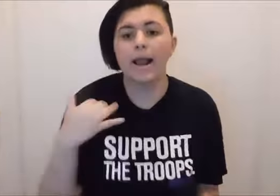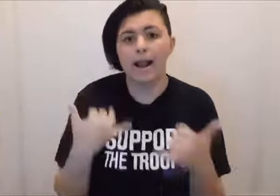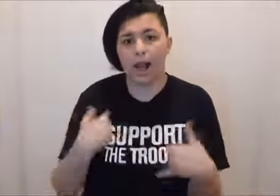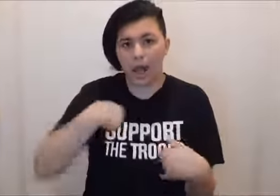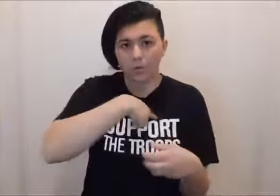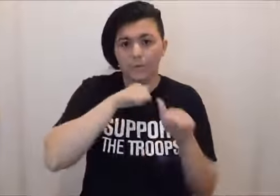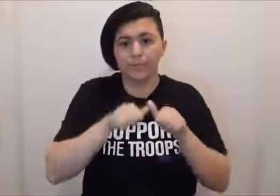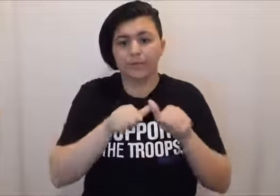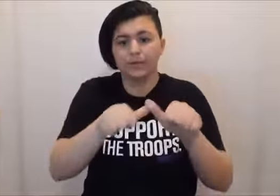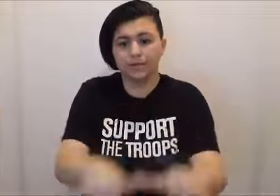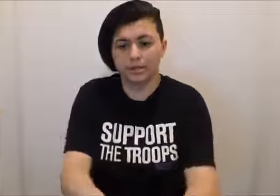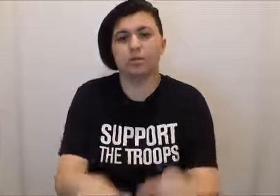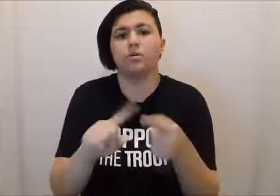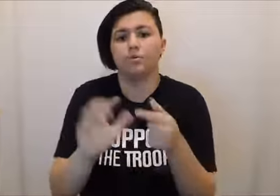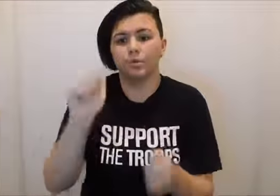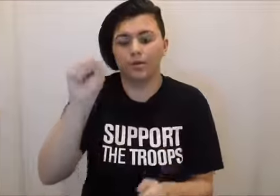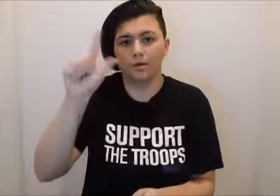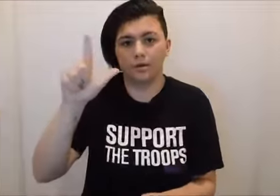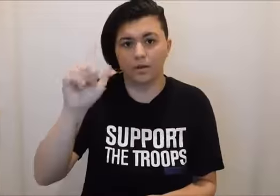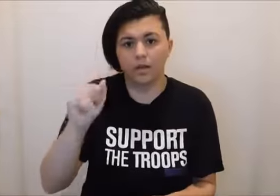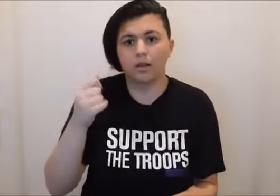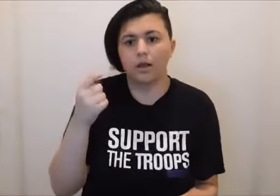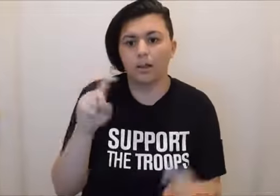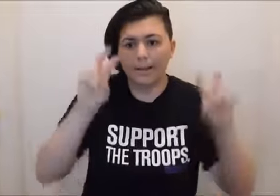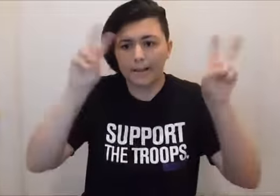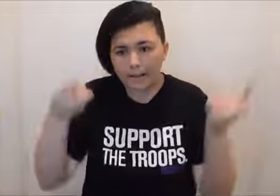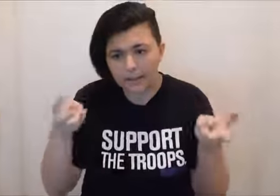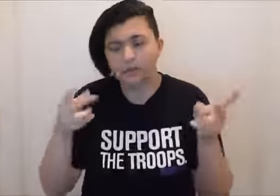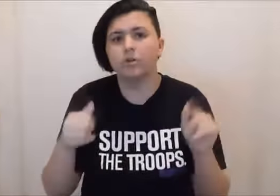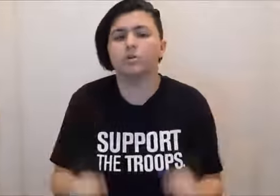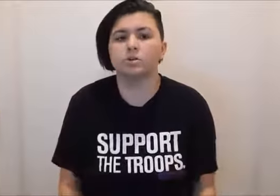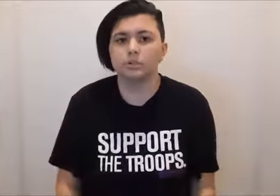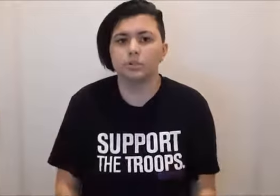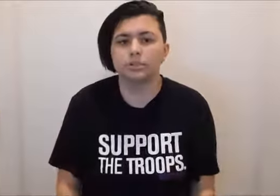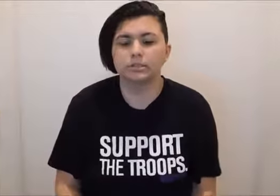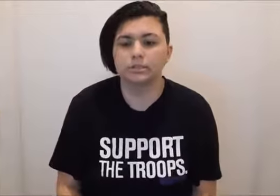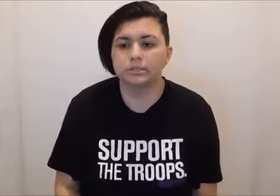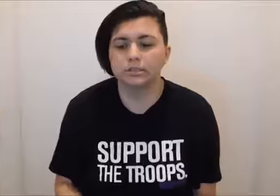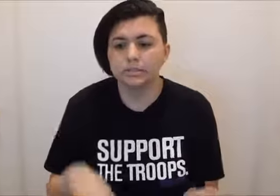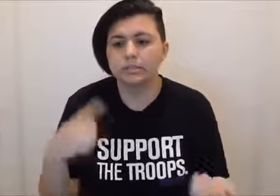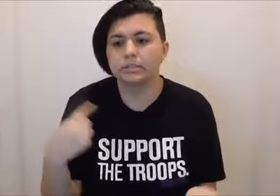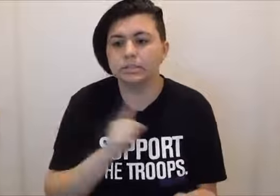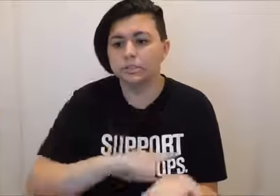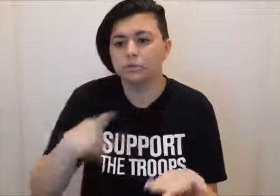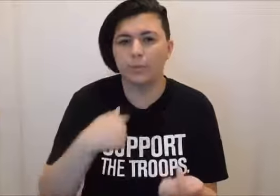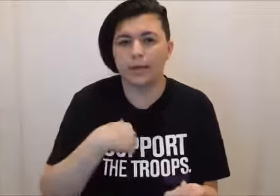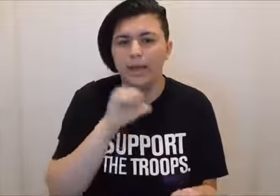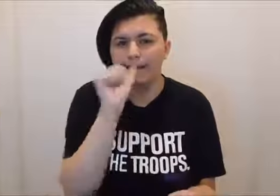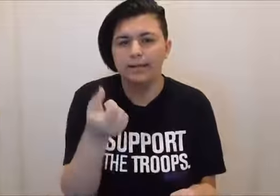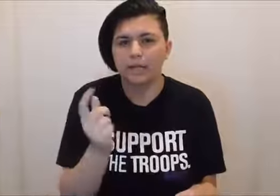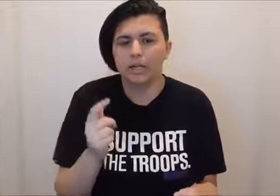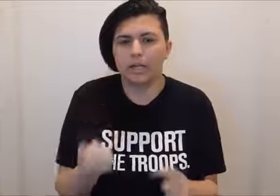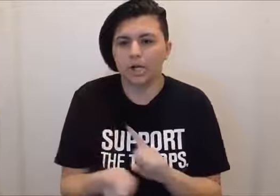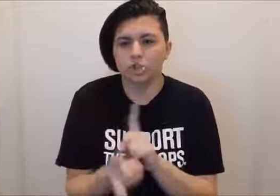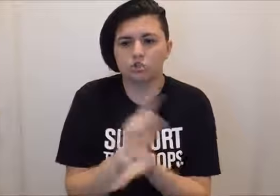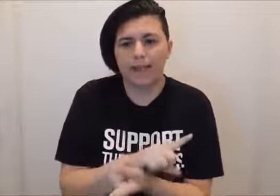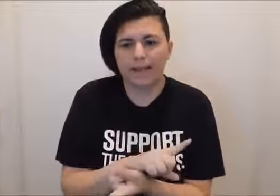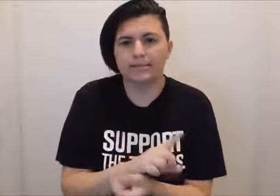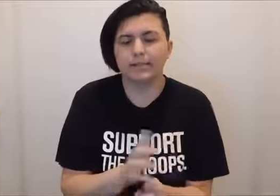Now, continuing on to the ASL issues for the week. Since I didn't translate the entire plot of the story, I had a way easier time being